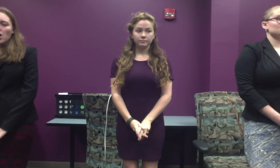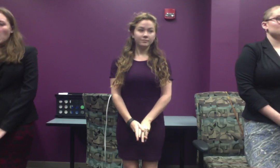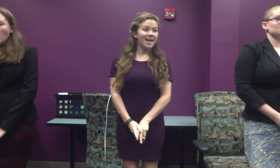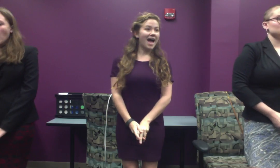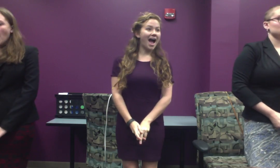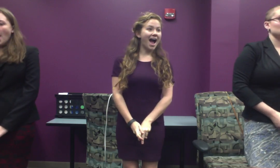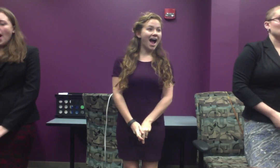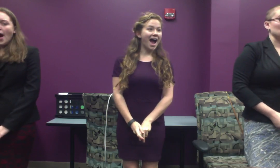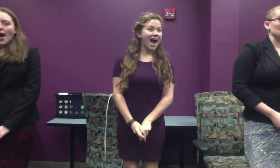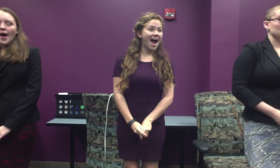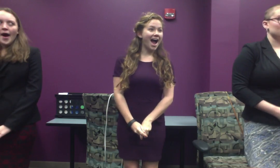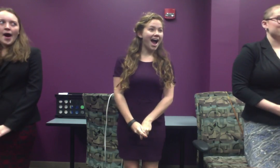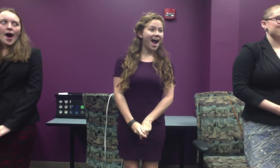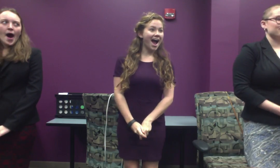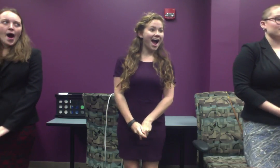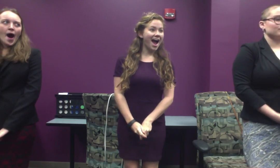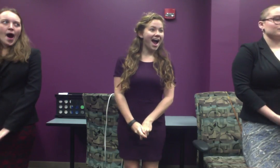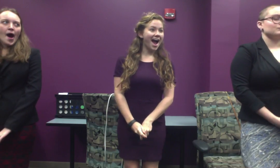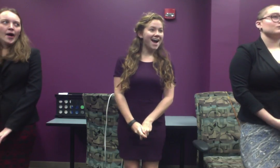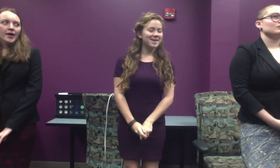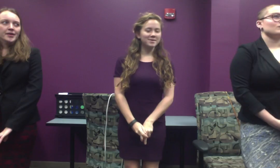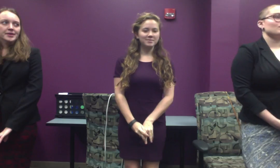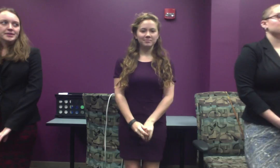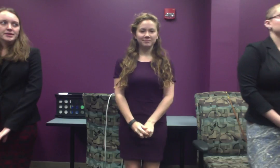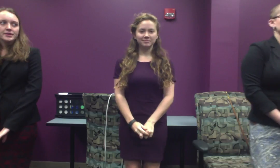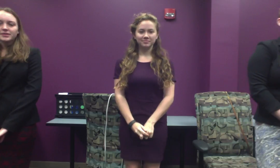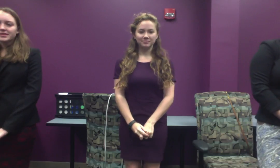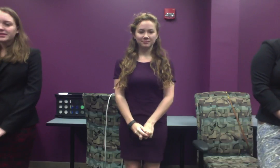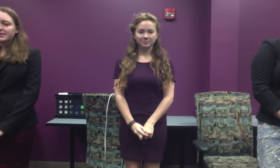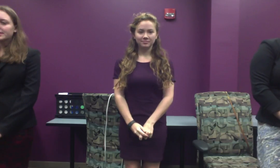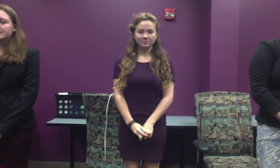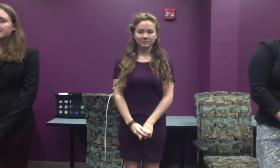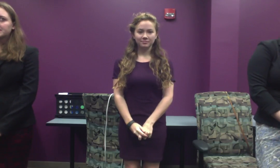My name is Amber Lunas, and I'm going to teach you how to make a newspaper.